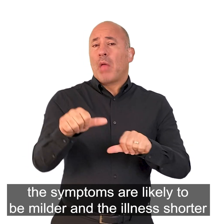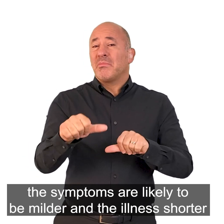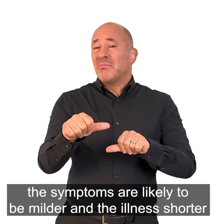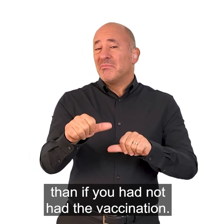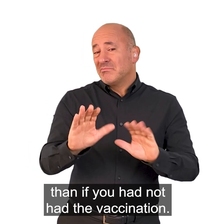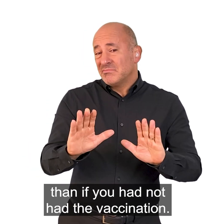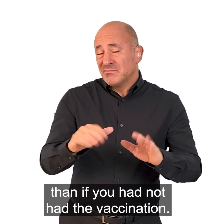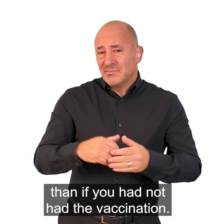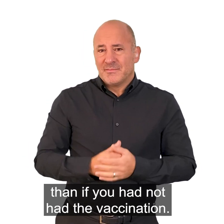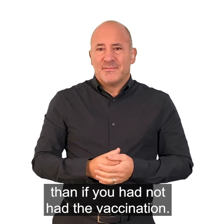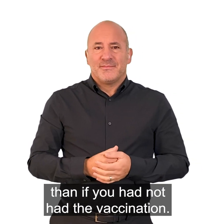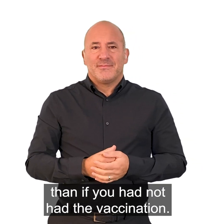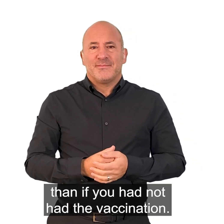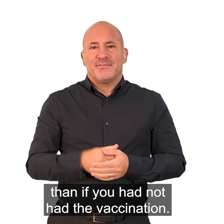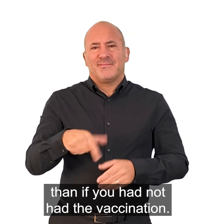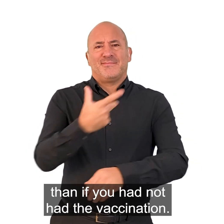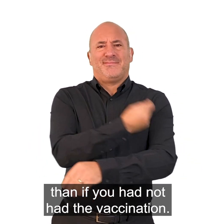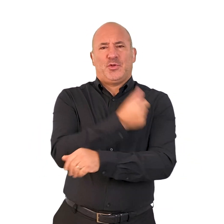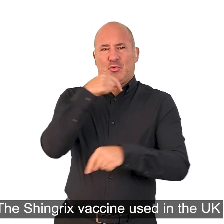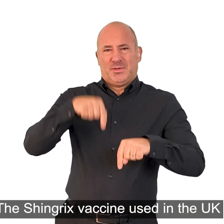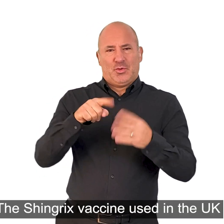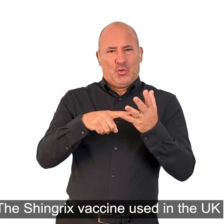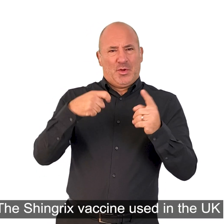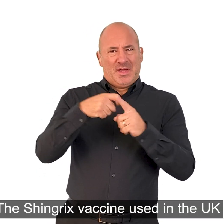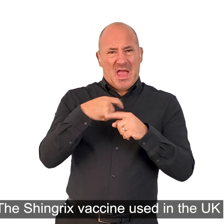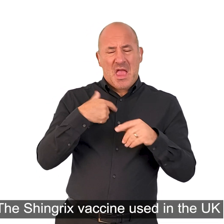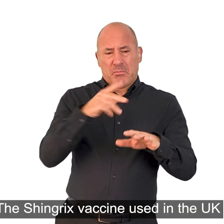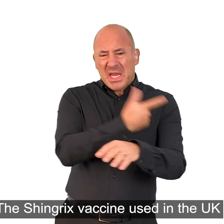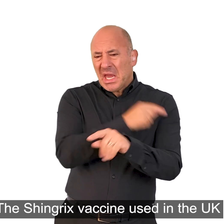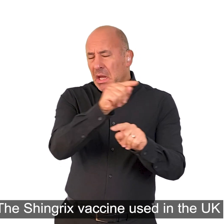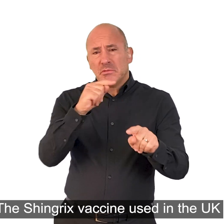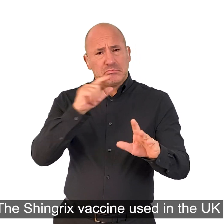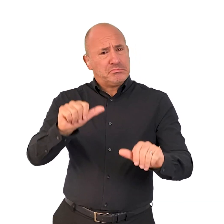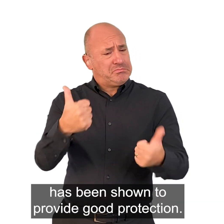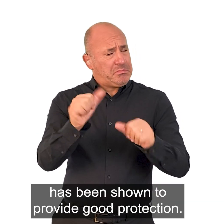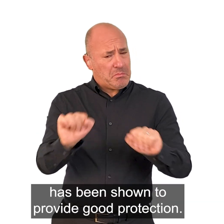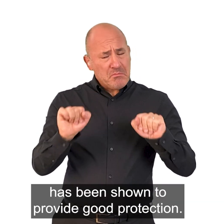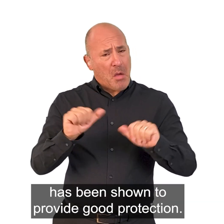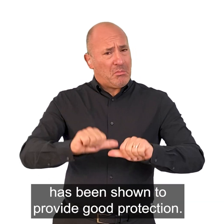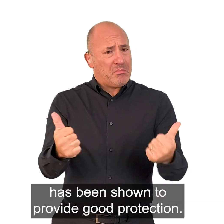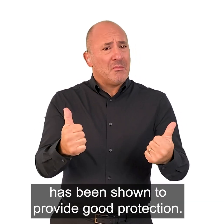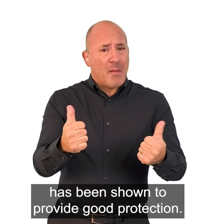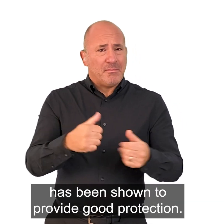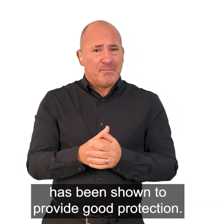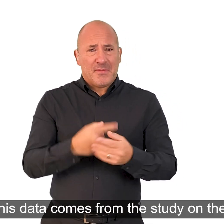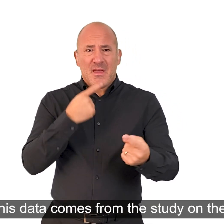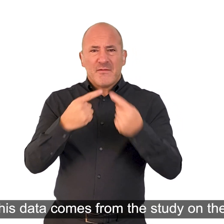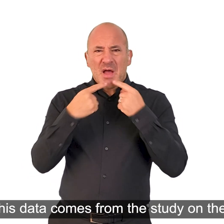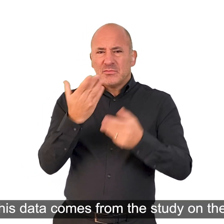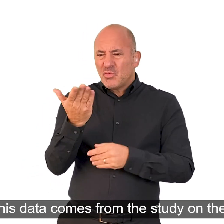shorter than if you had not had the vaccination. The Shingrix vaccine used in the UK has been shown to provide good